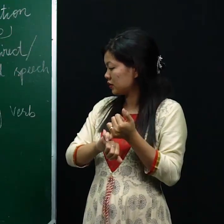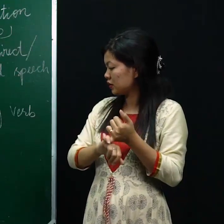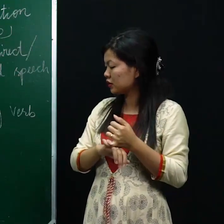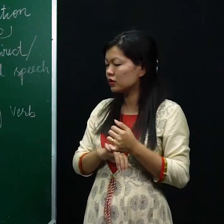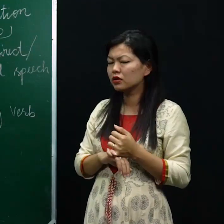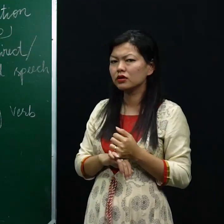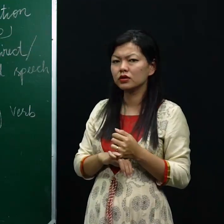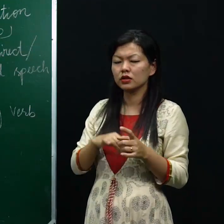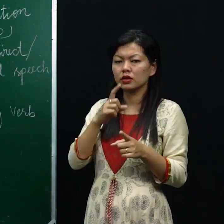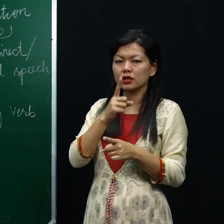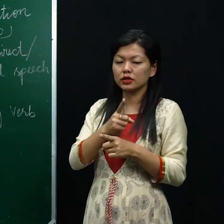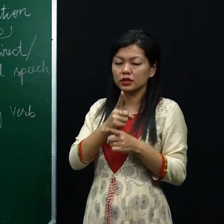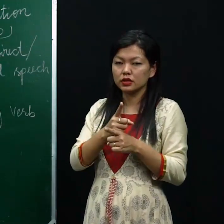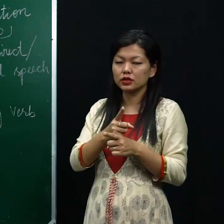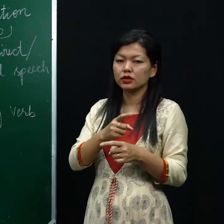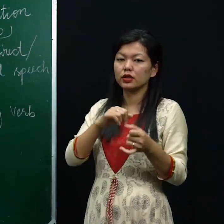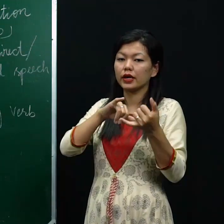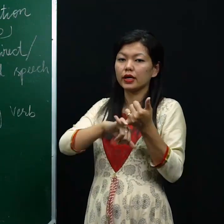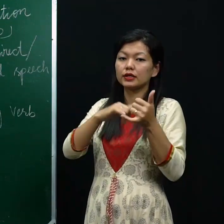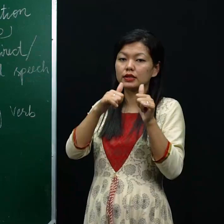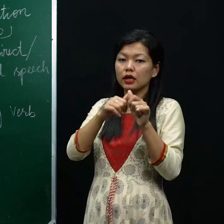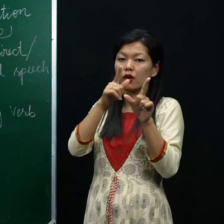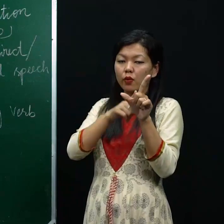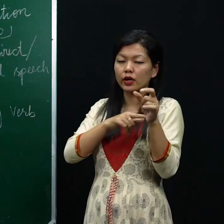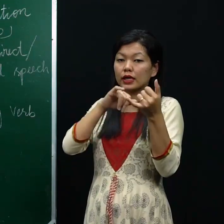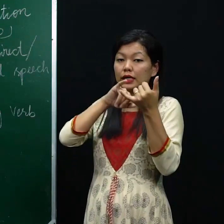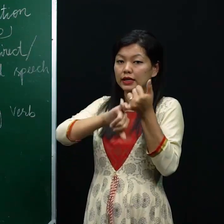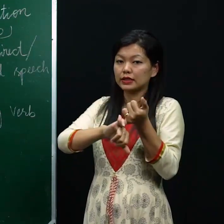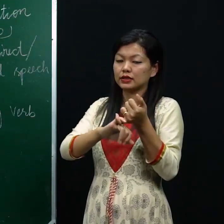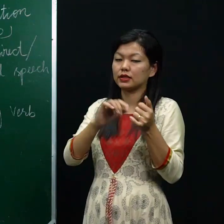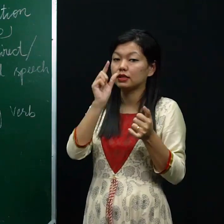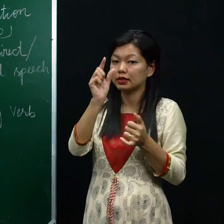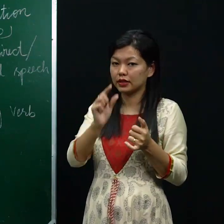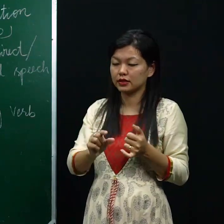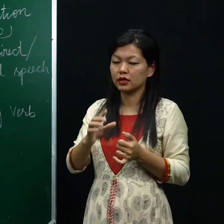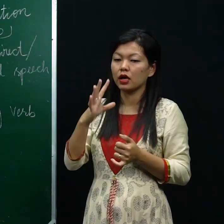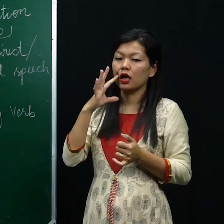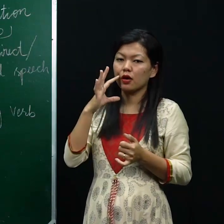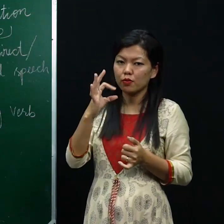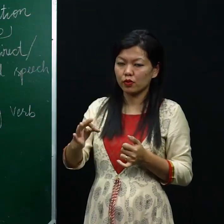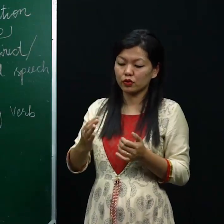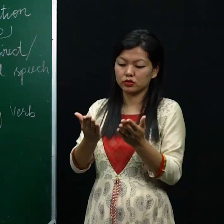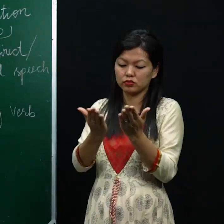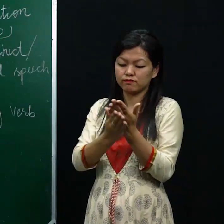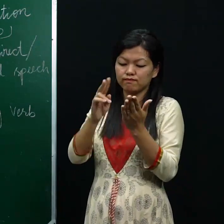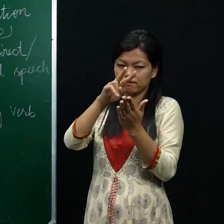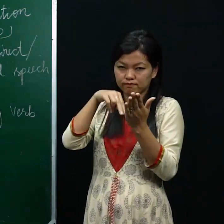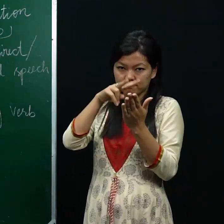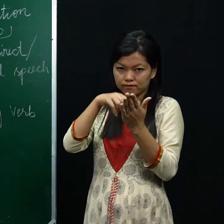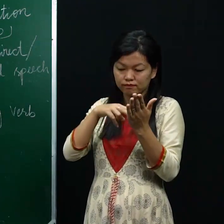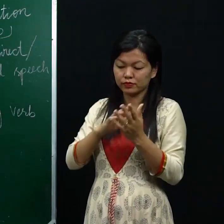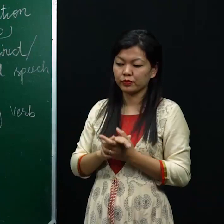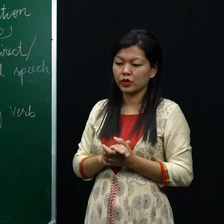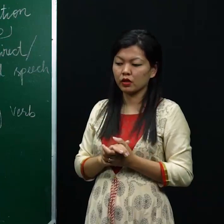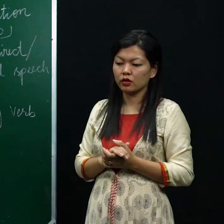says, the teacher says, it is important to study the book or to read the book. Since the